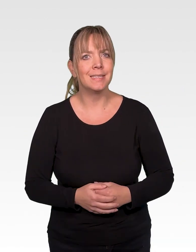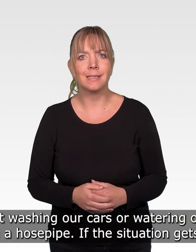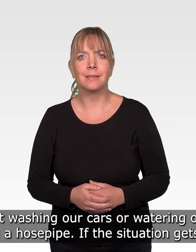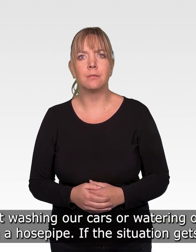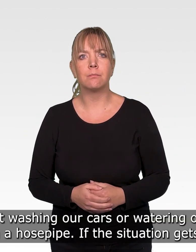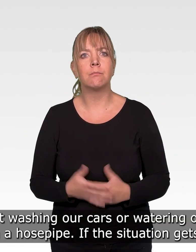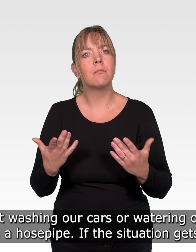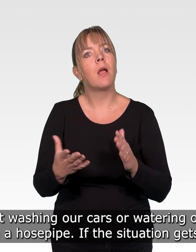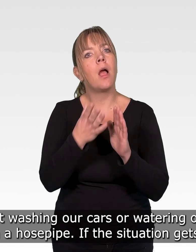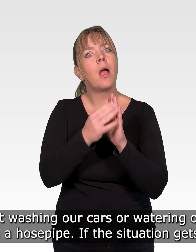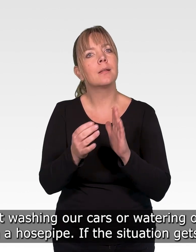For example,